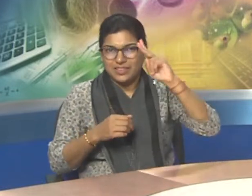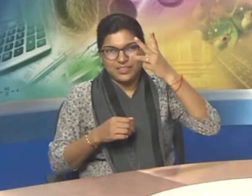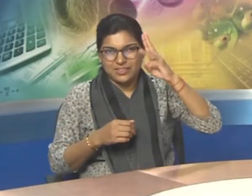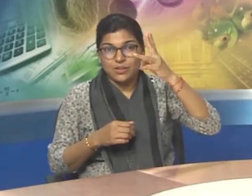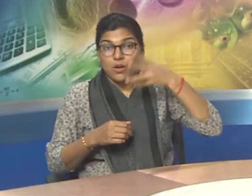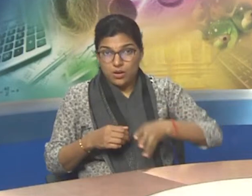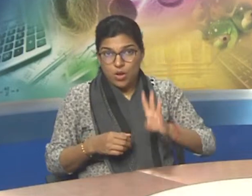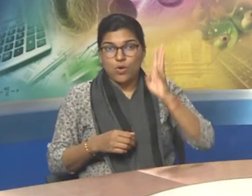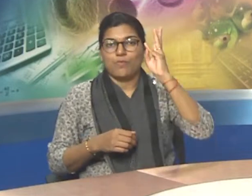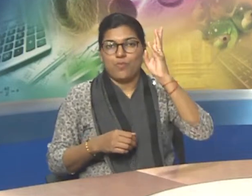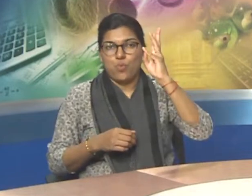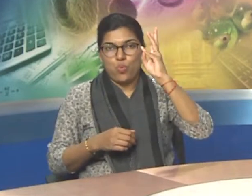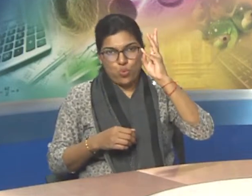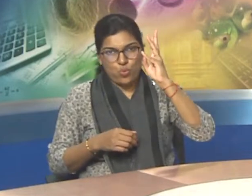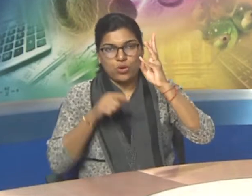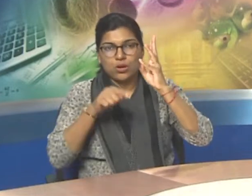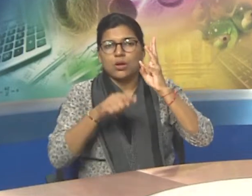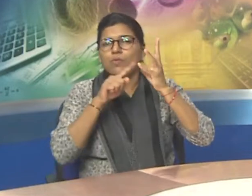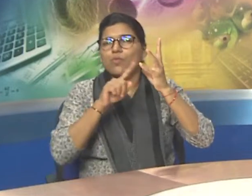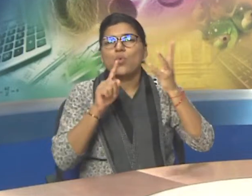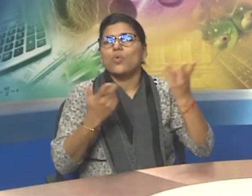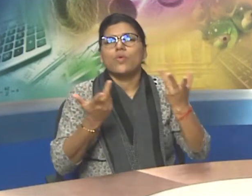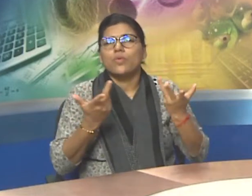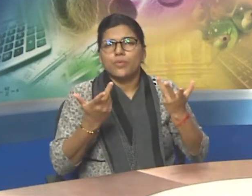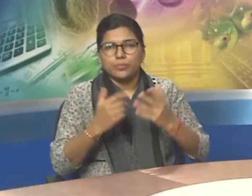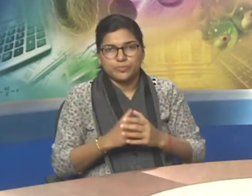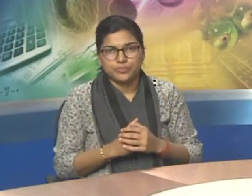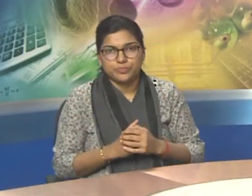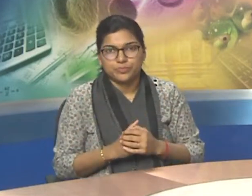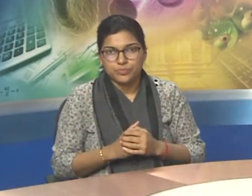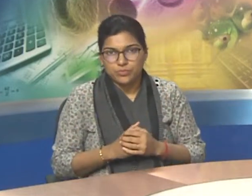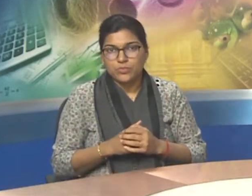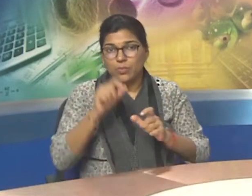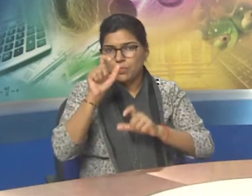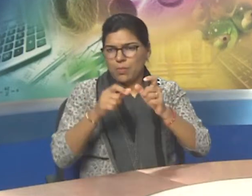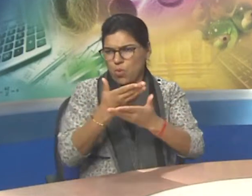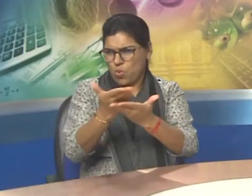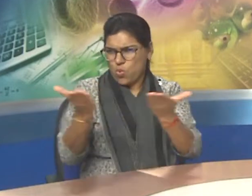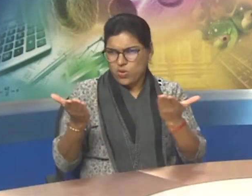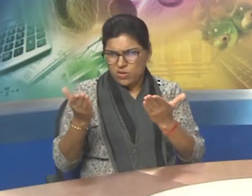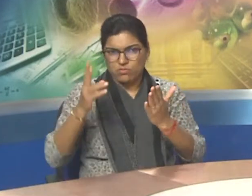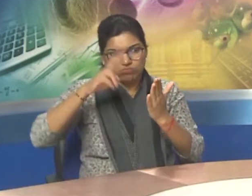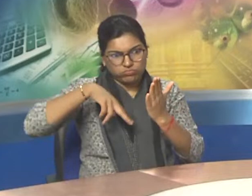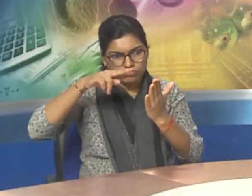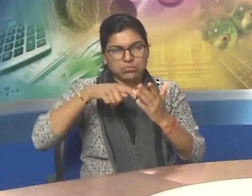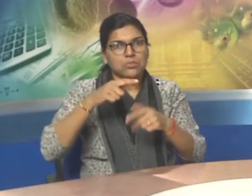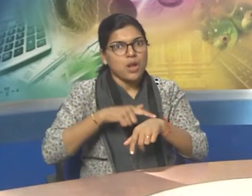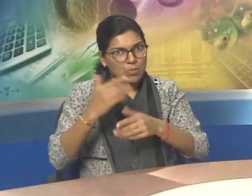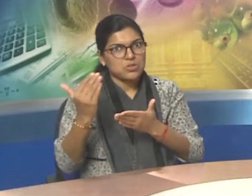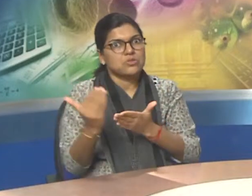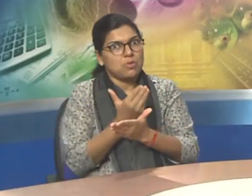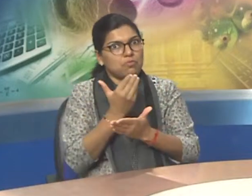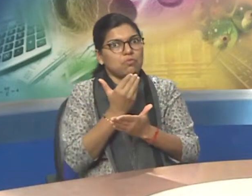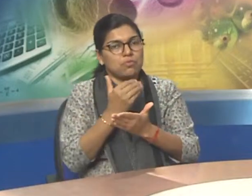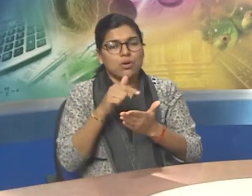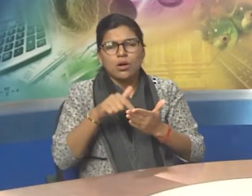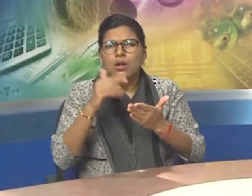We have understood first, second, and third law. Now this is the fourth law. Save the time of the reader.